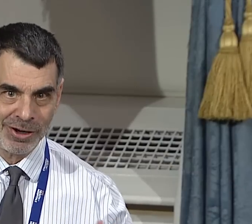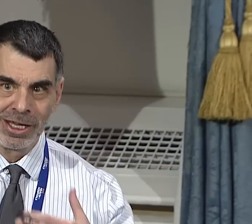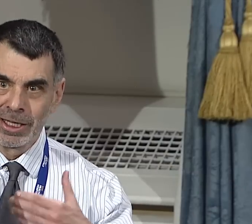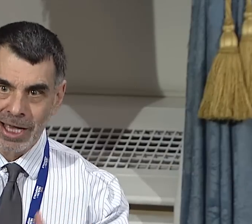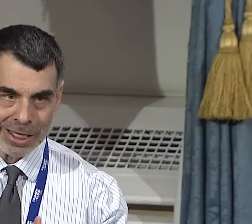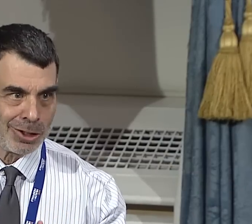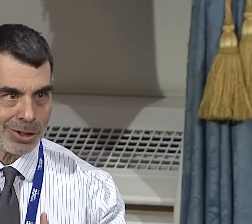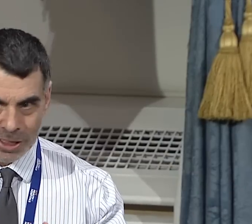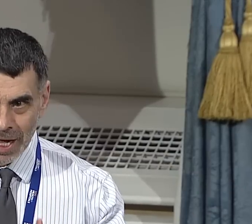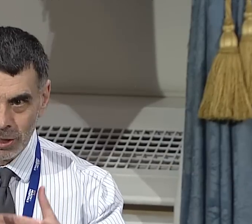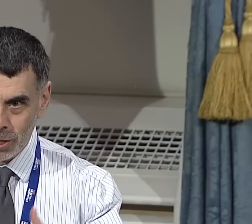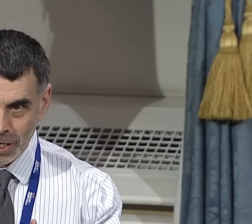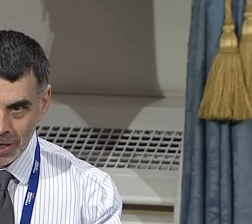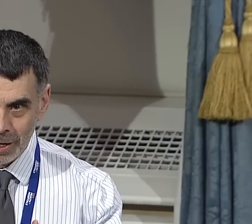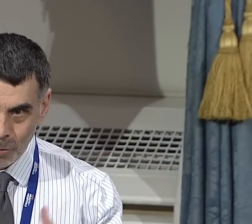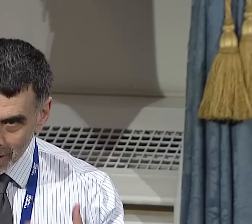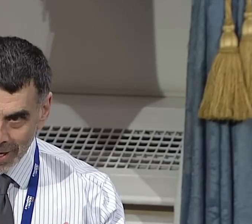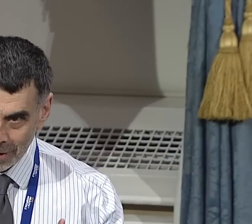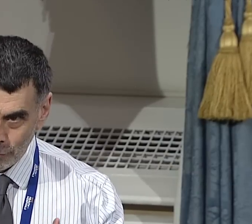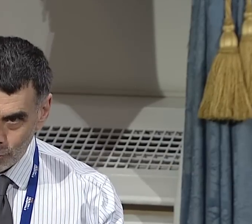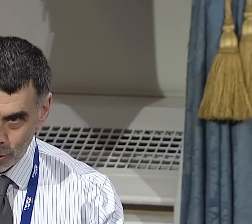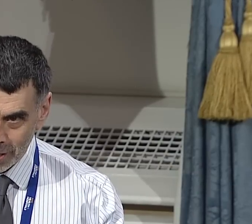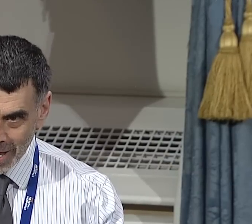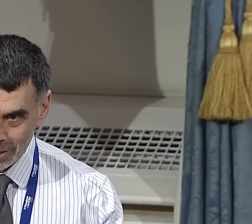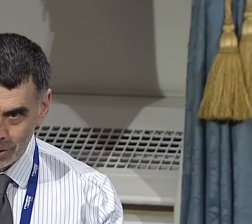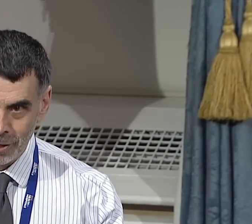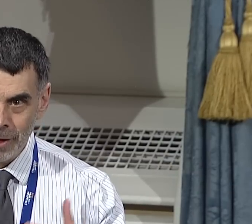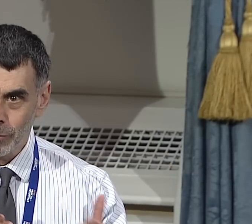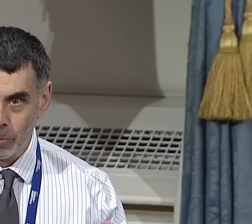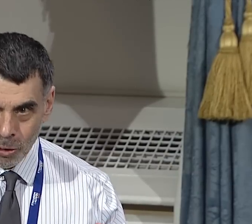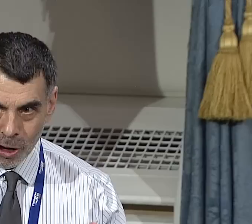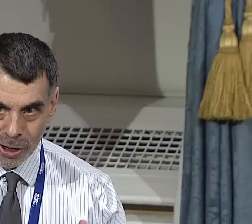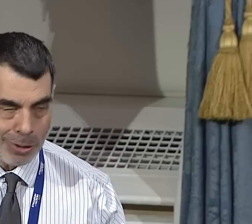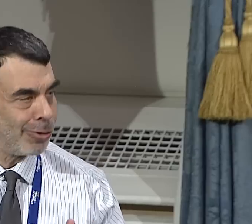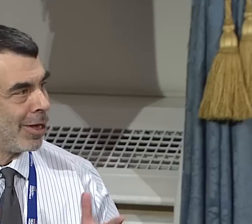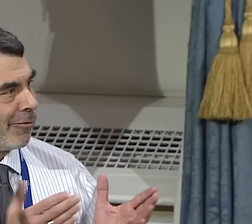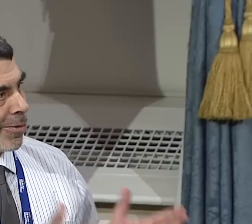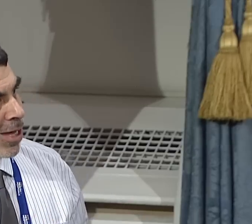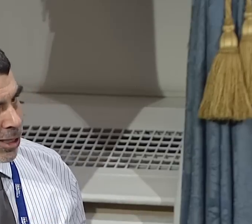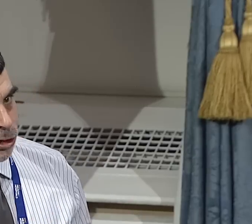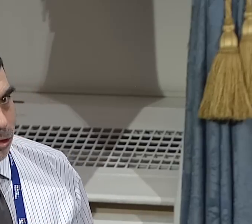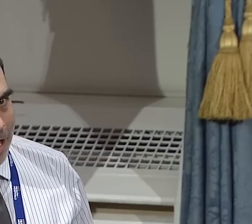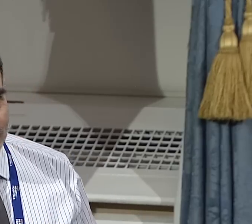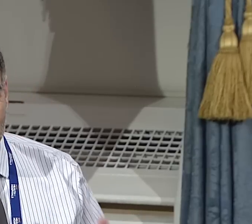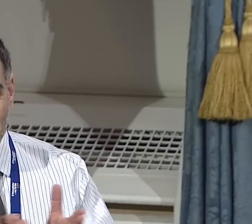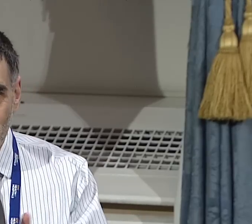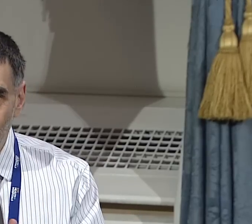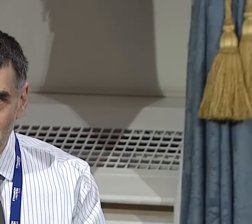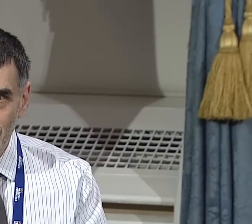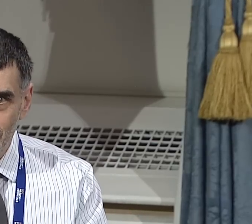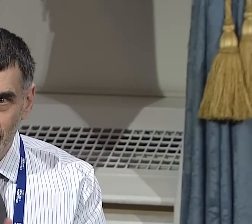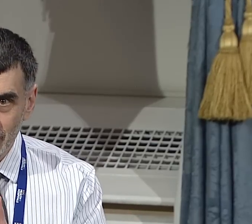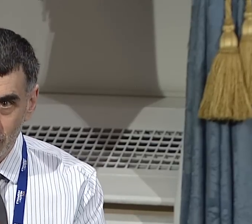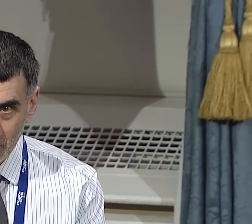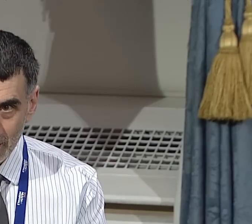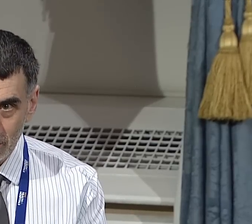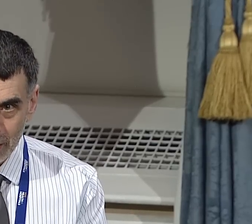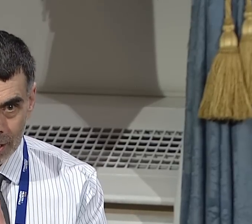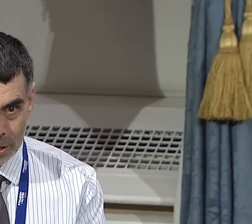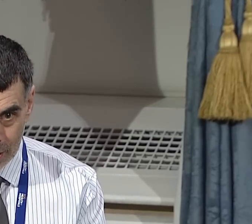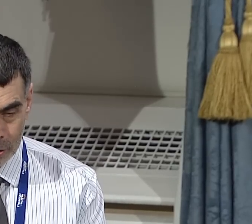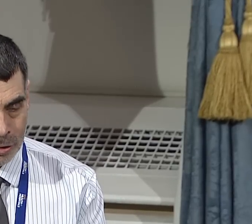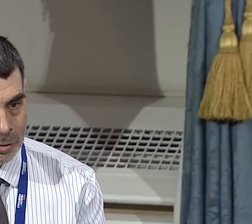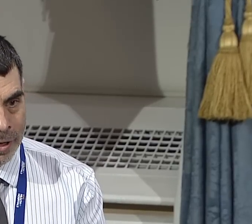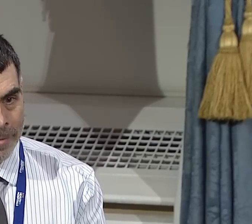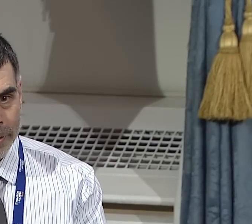populations, and every doctor is not sitting there waiting for the next report. Oh, from yesterday, the testing criteria has changed.